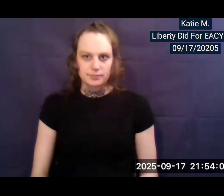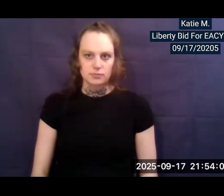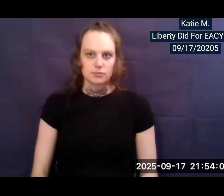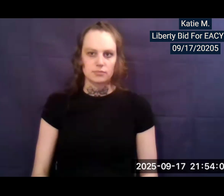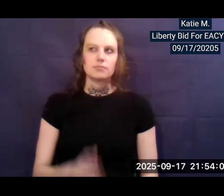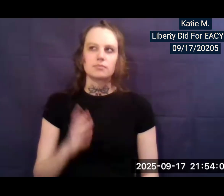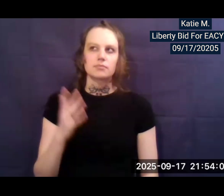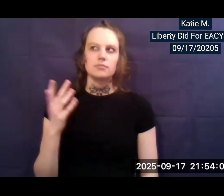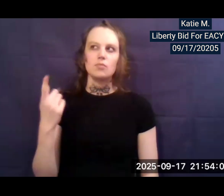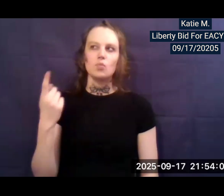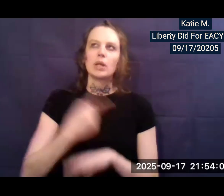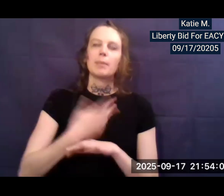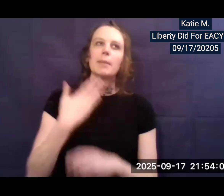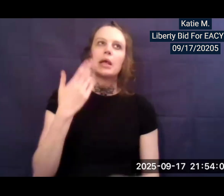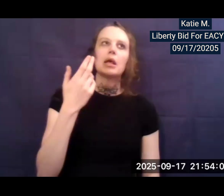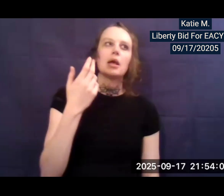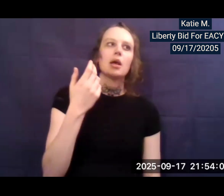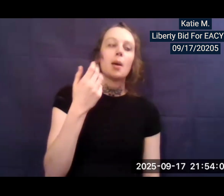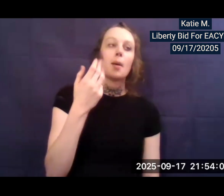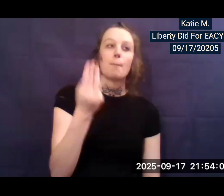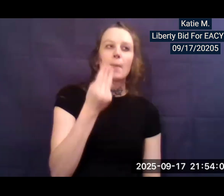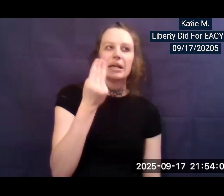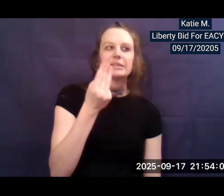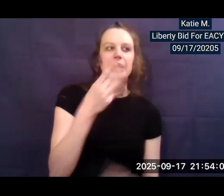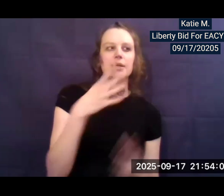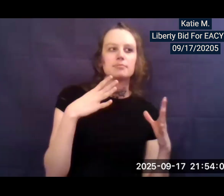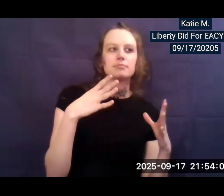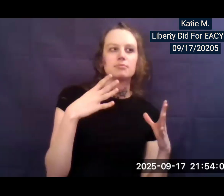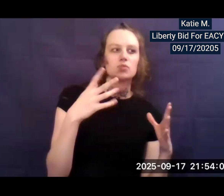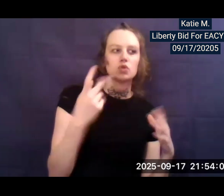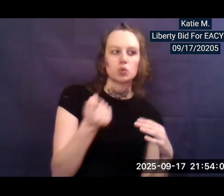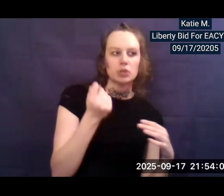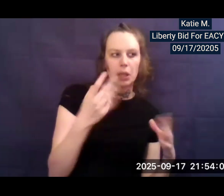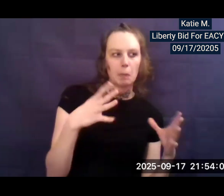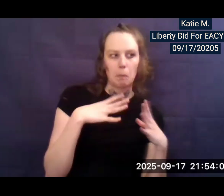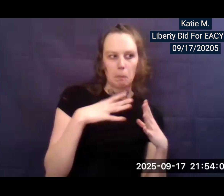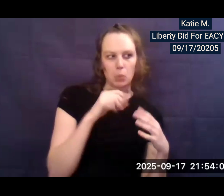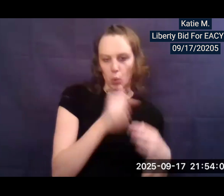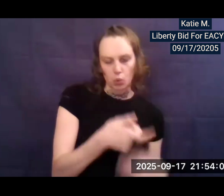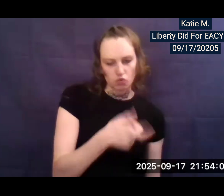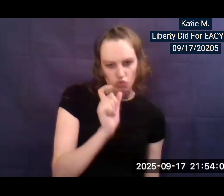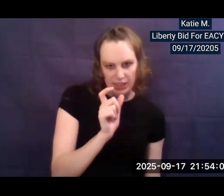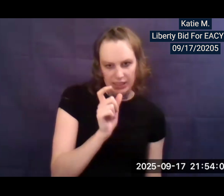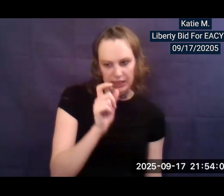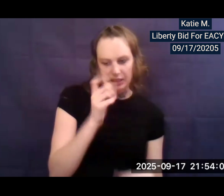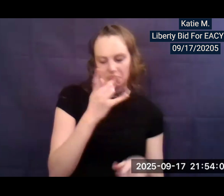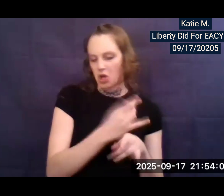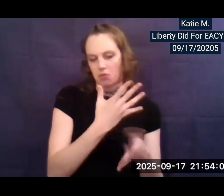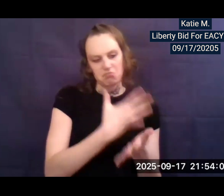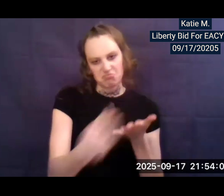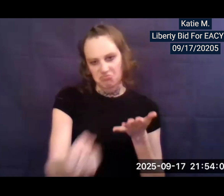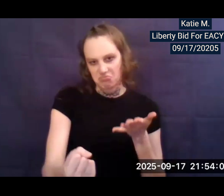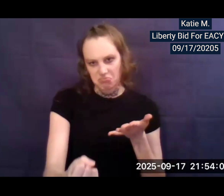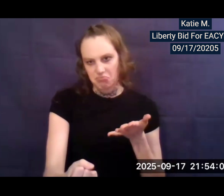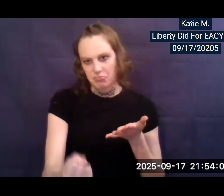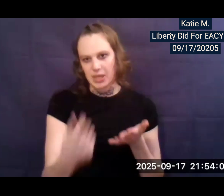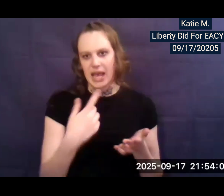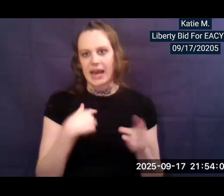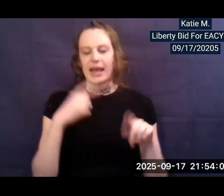I would have off like Monday or Tuesday from drinking because I ran out and like I didn't like I couldn't physically go get any wine